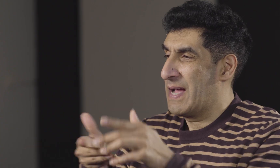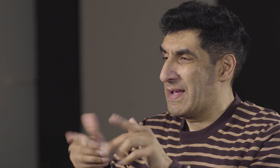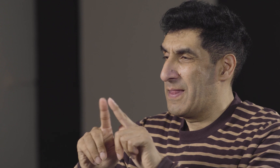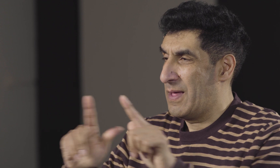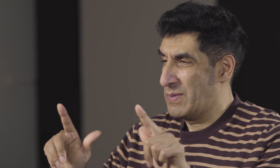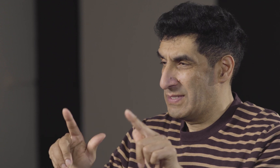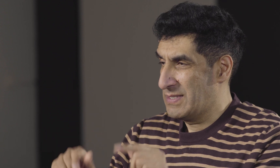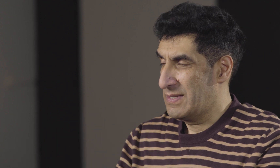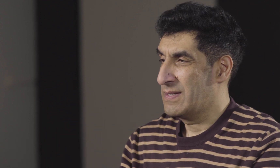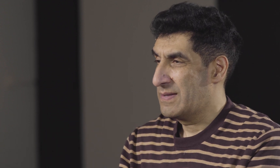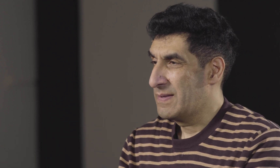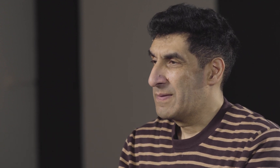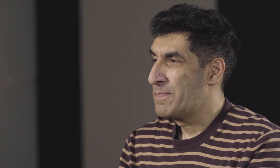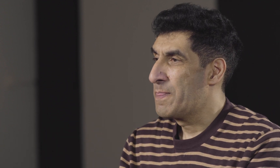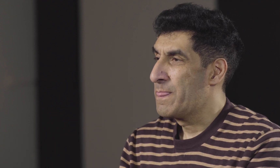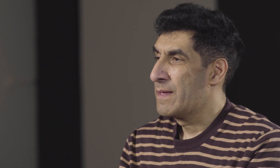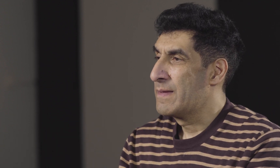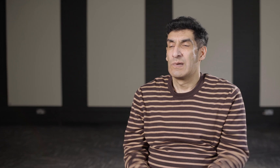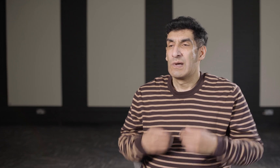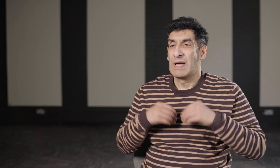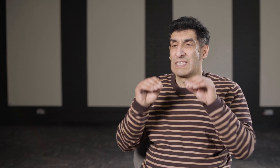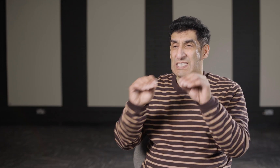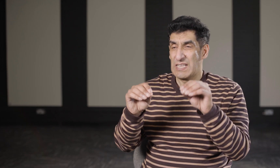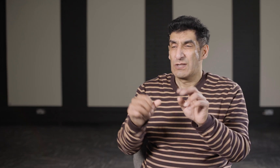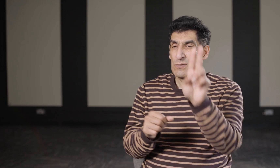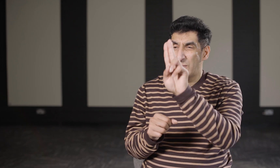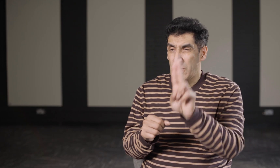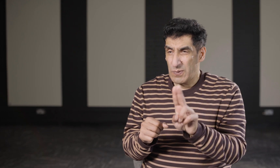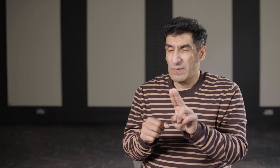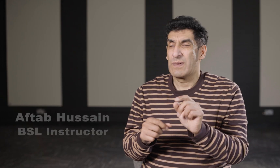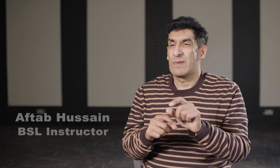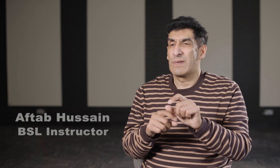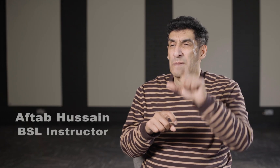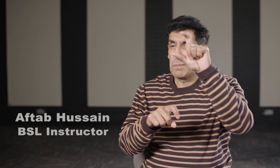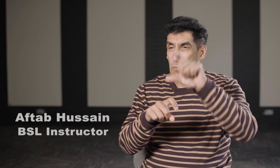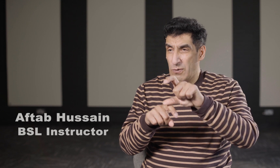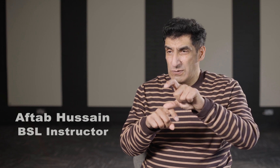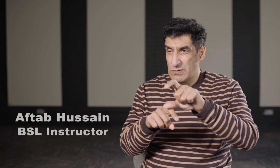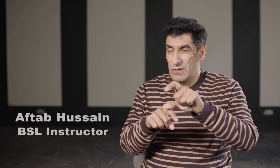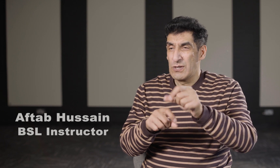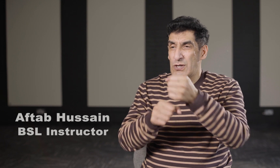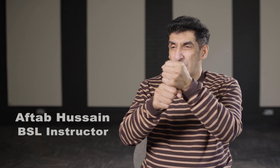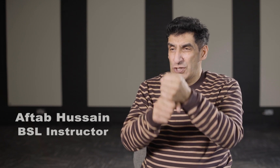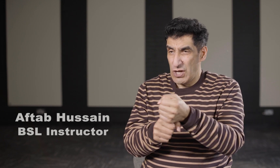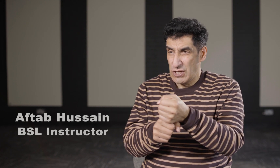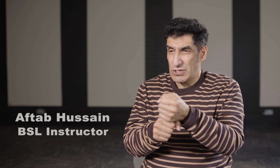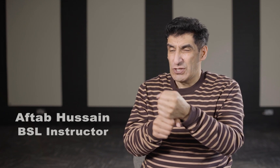teach British Sign Language. So I teach in schools, churches, mosques,